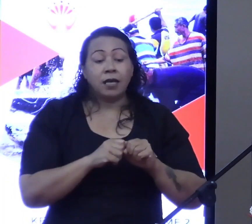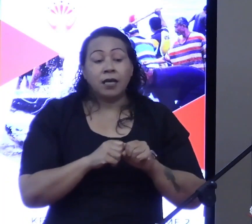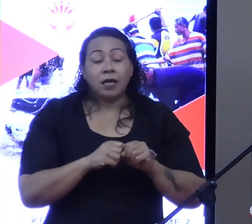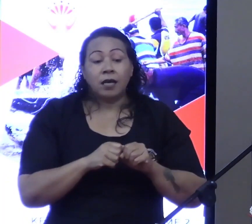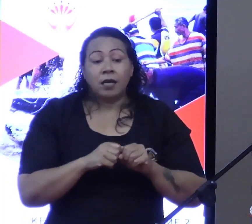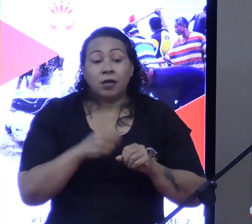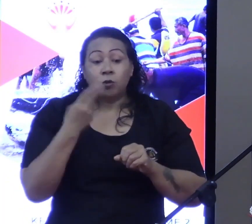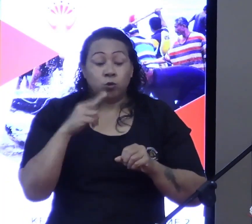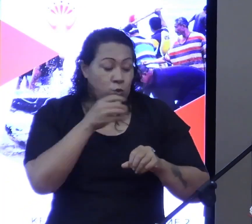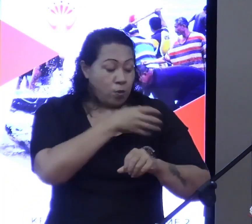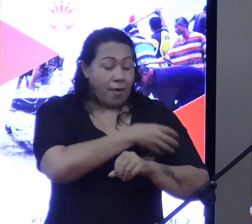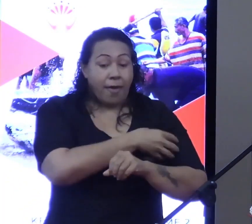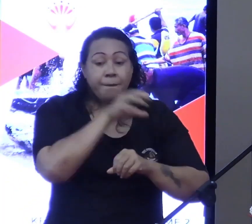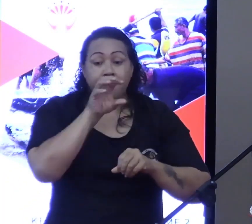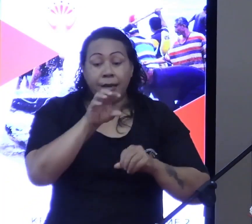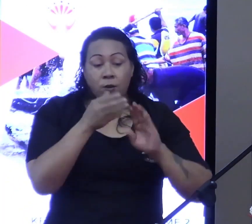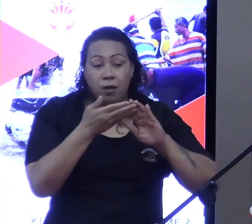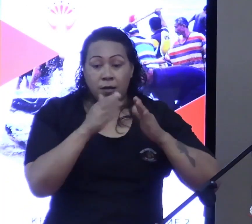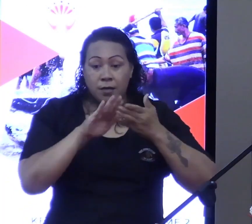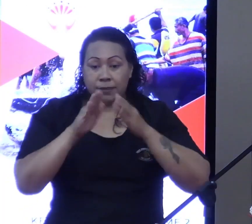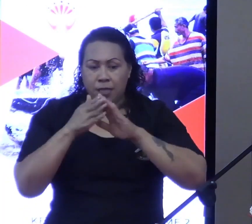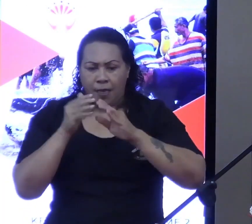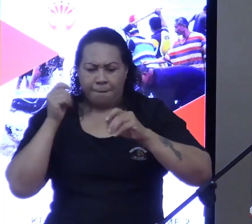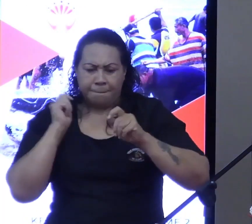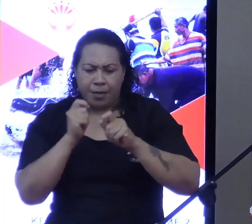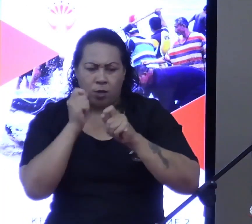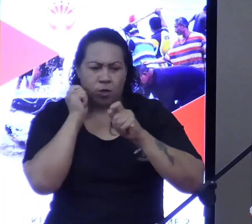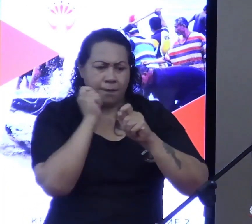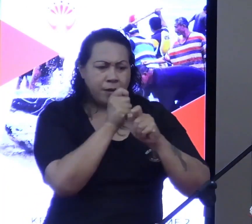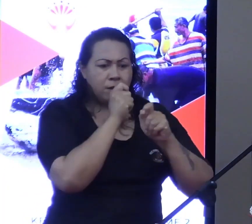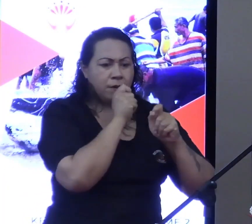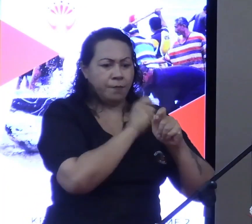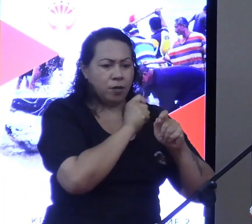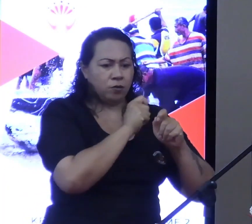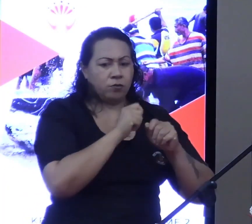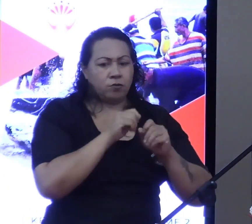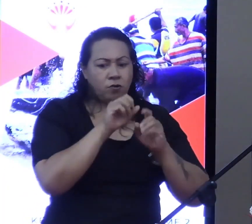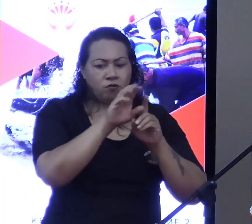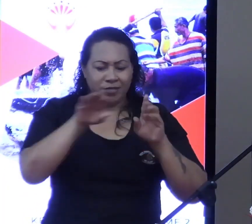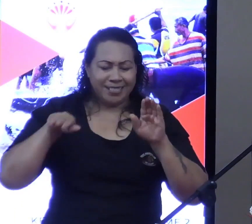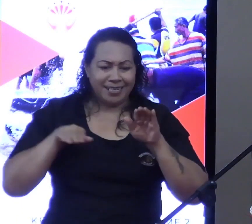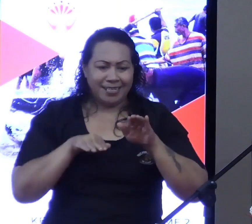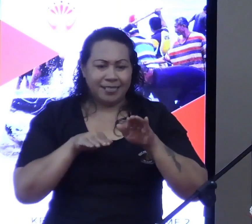communities, build resilience, and inspire growth.